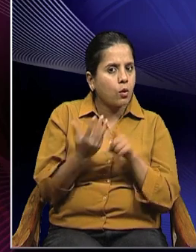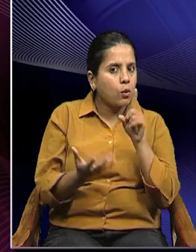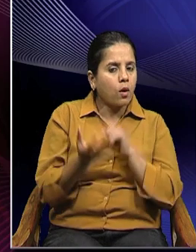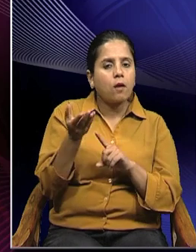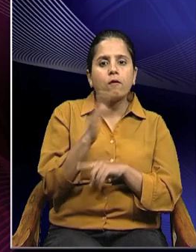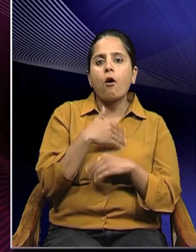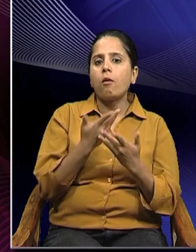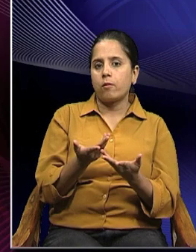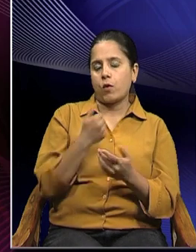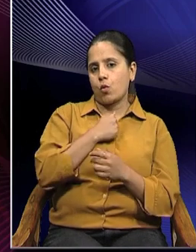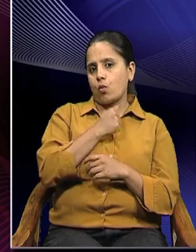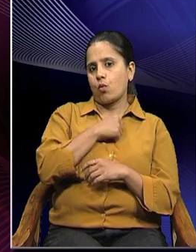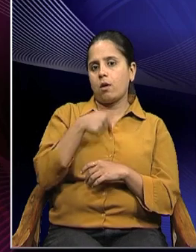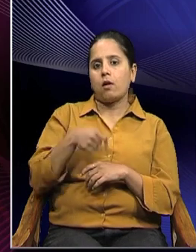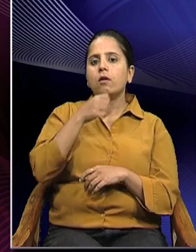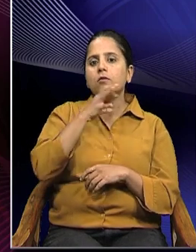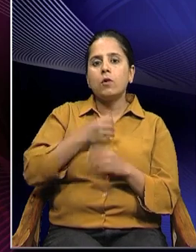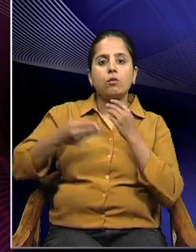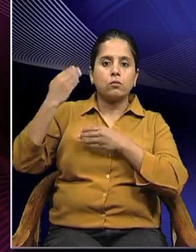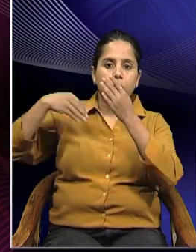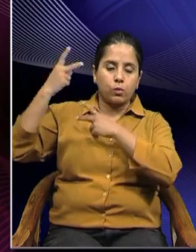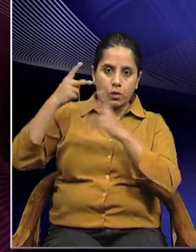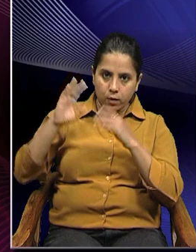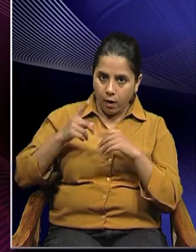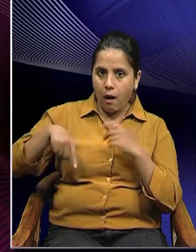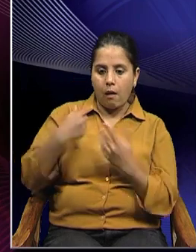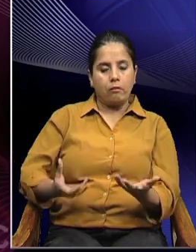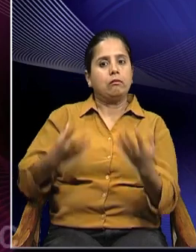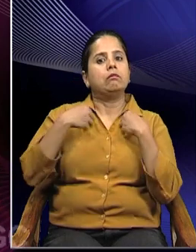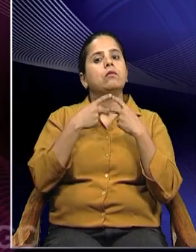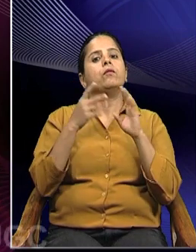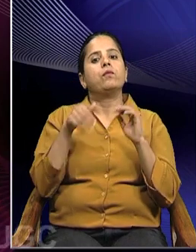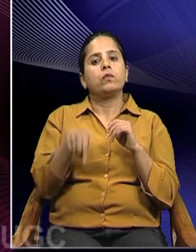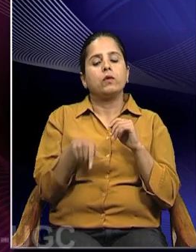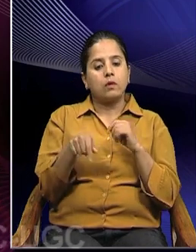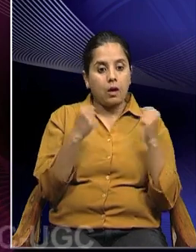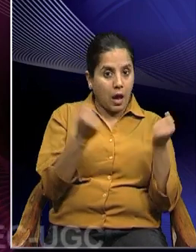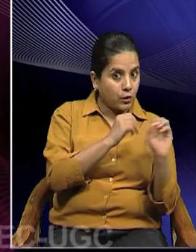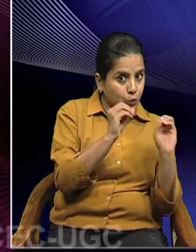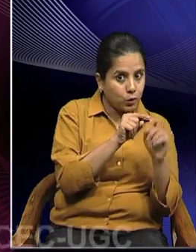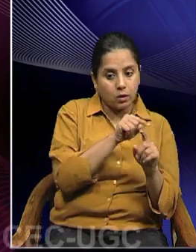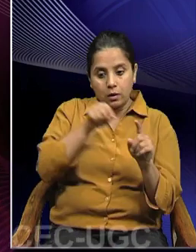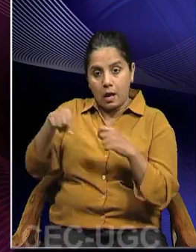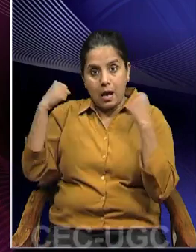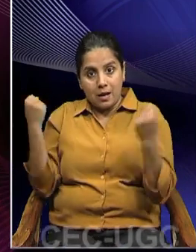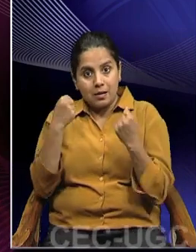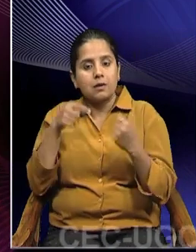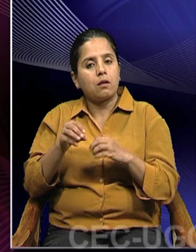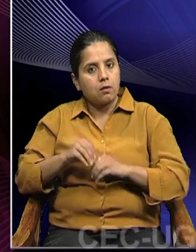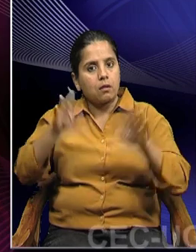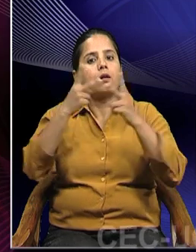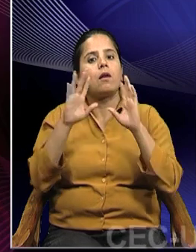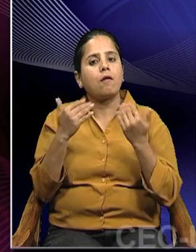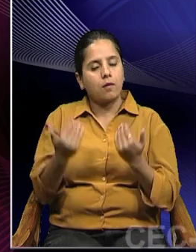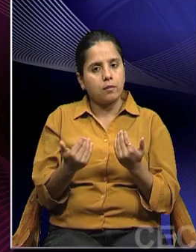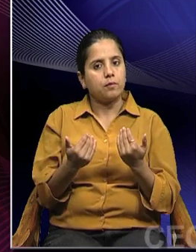our forefathers, from our rishis, and we have inherited them. So from inaction to action is the message here,